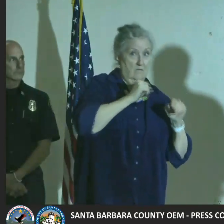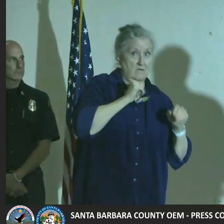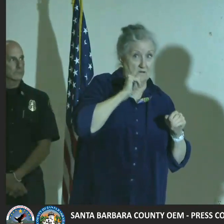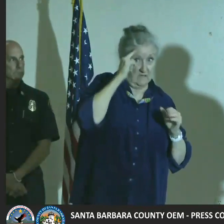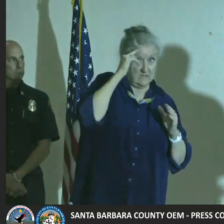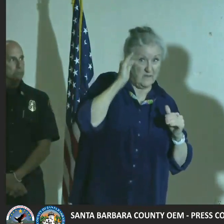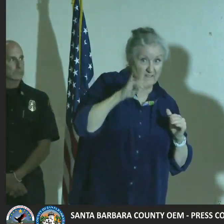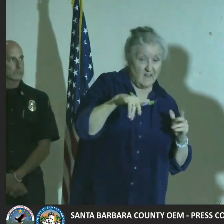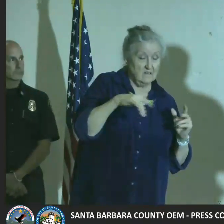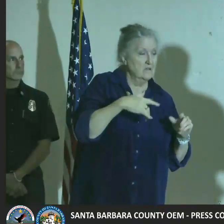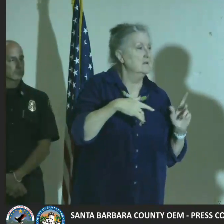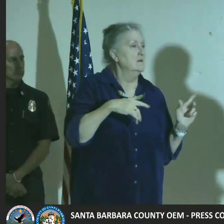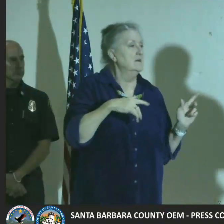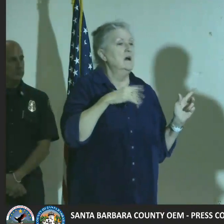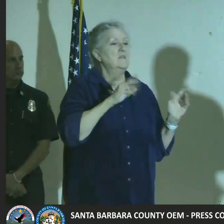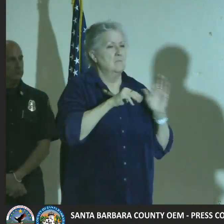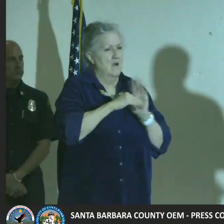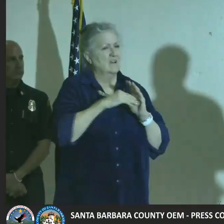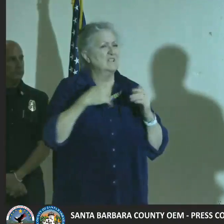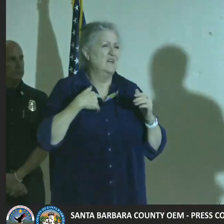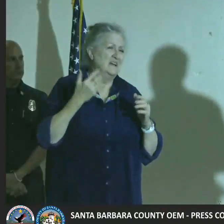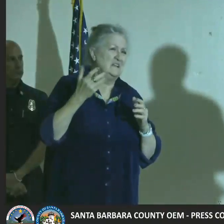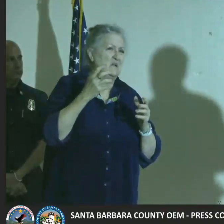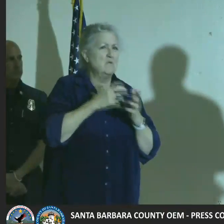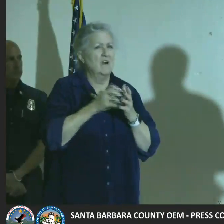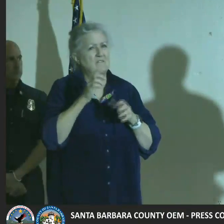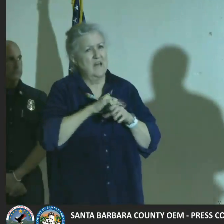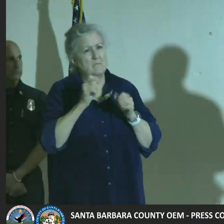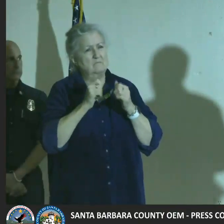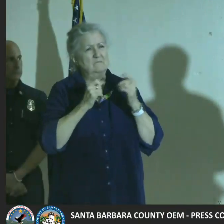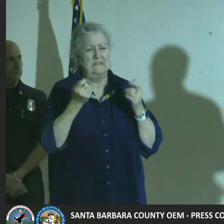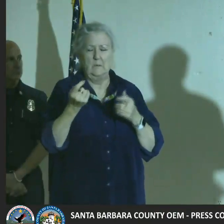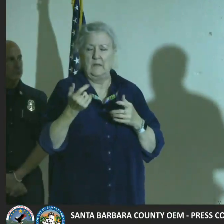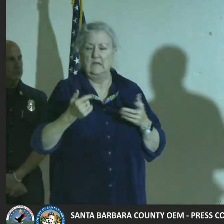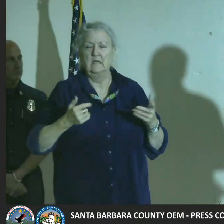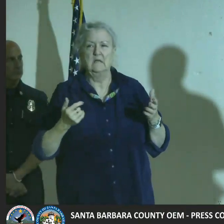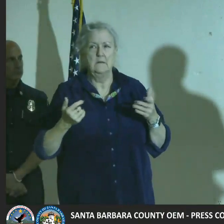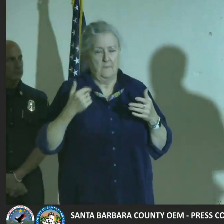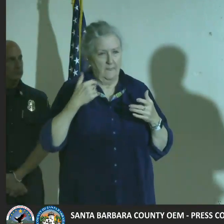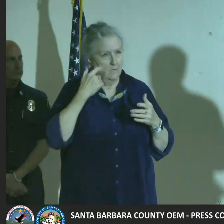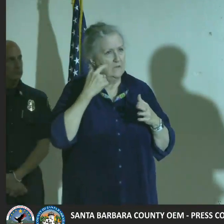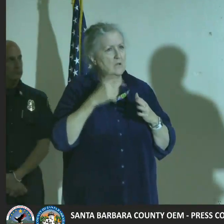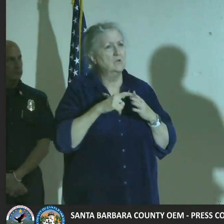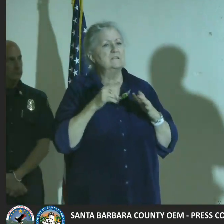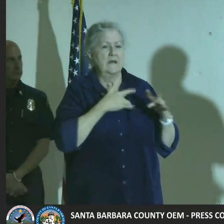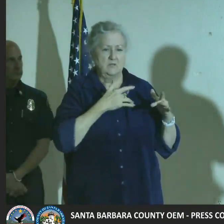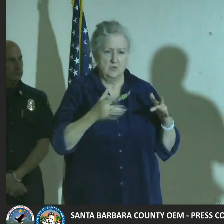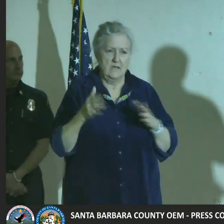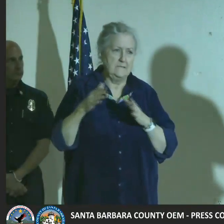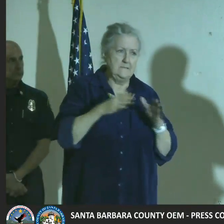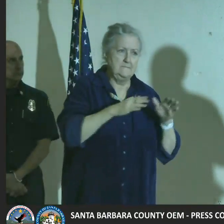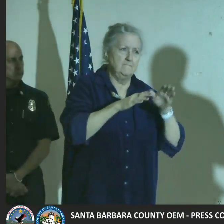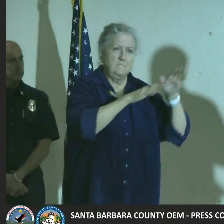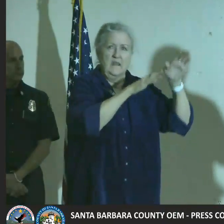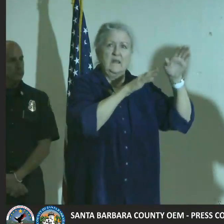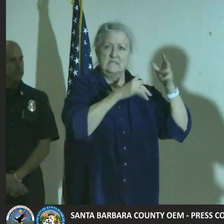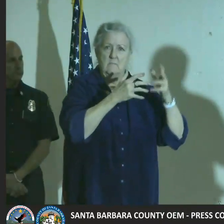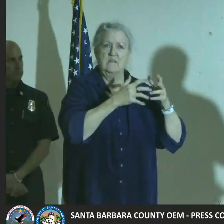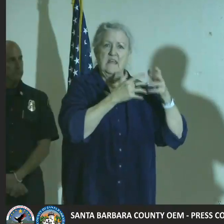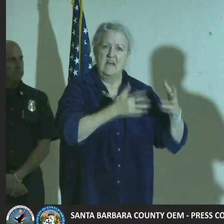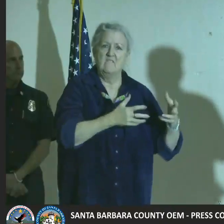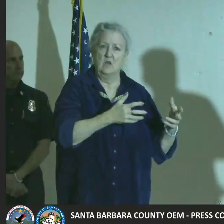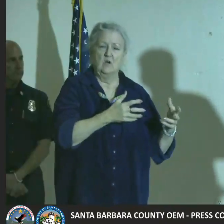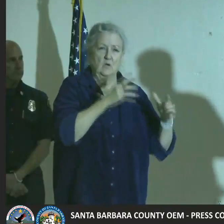No, the models have had sort of a rough time with this a little bit, and we did notice that trend that some of the heavier rainfall